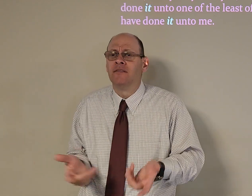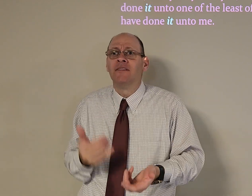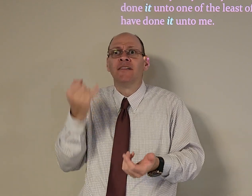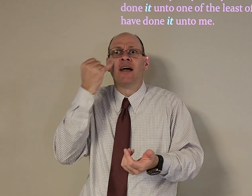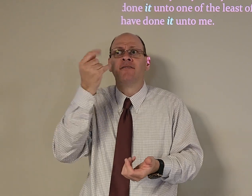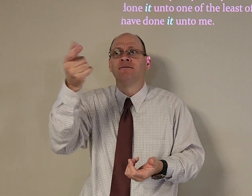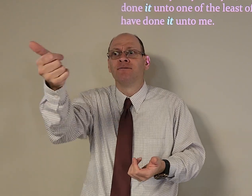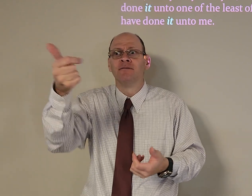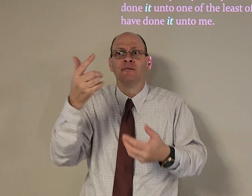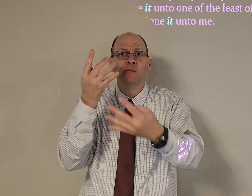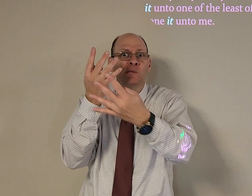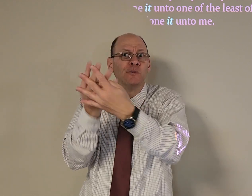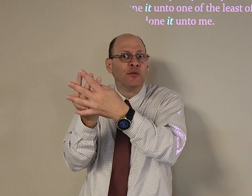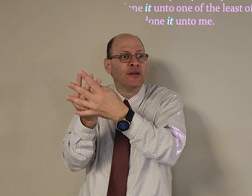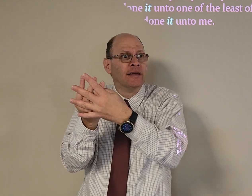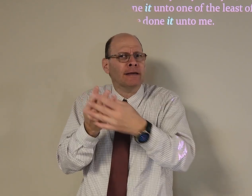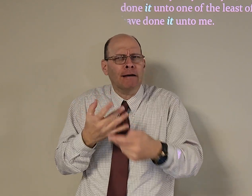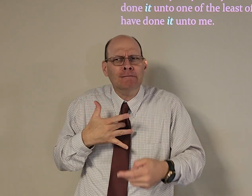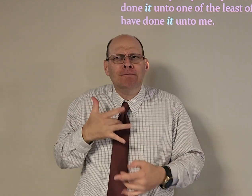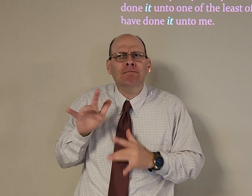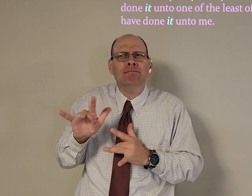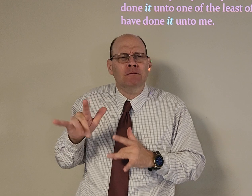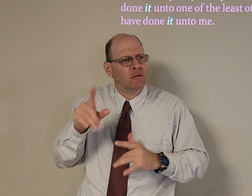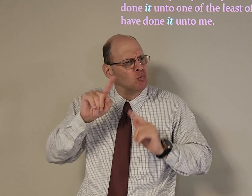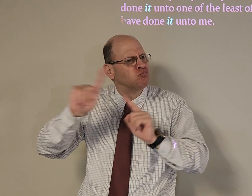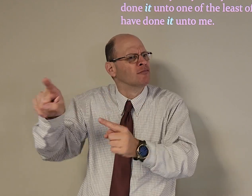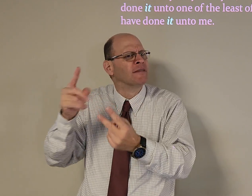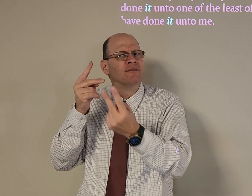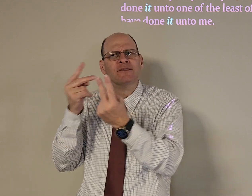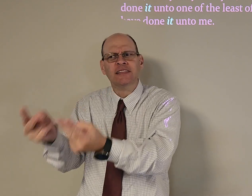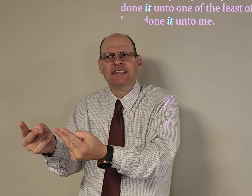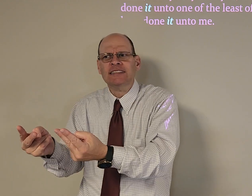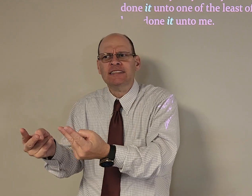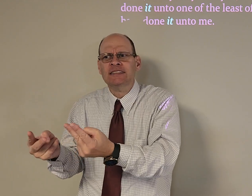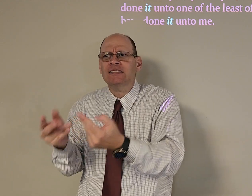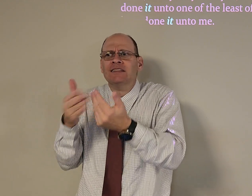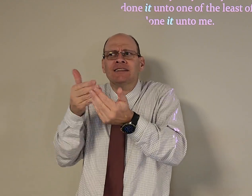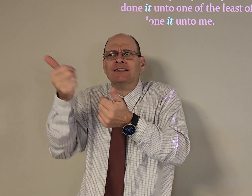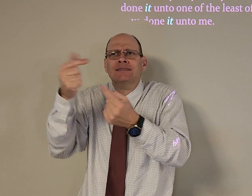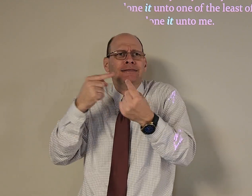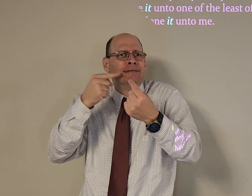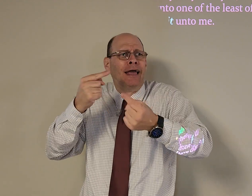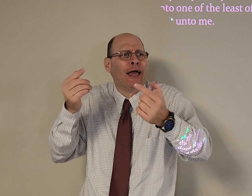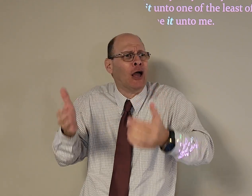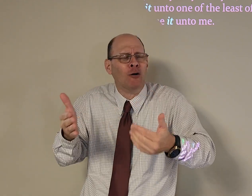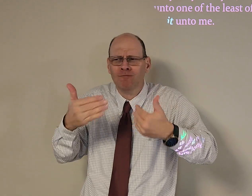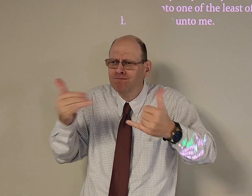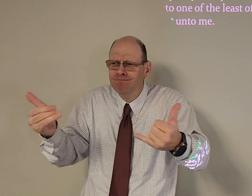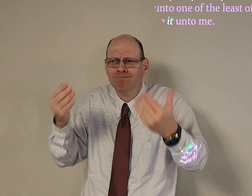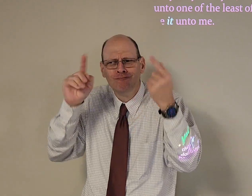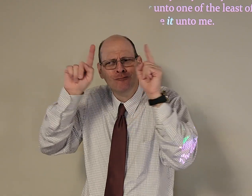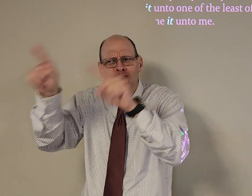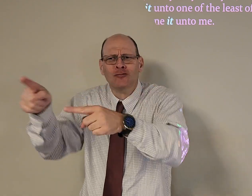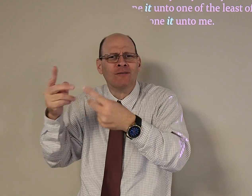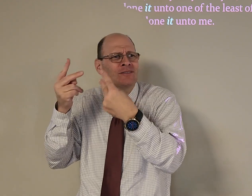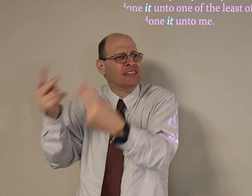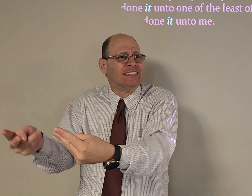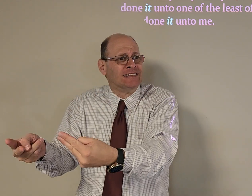have proper clothing and they're cold in the winter, or they're, you know, they're hot in the summertime and all